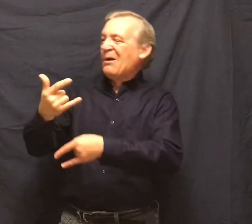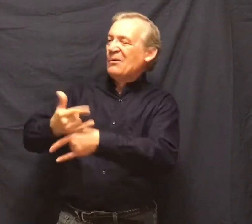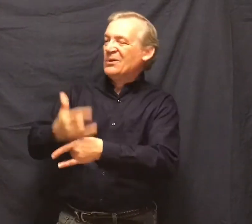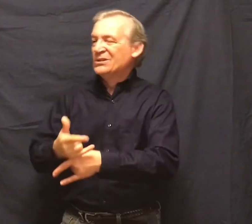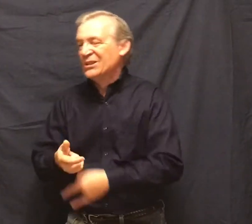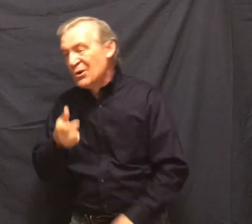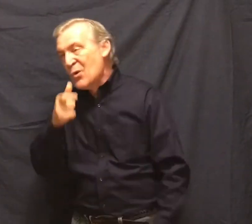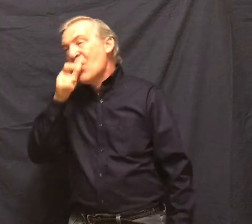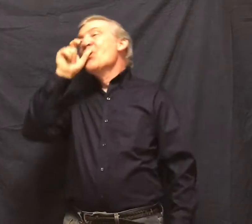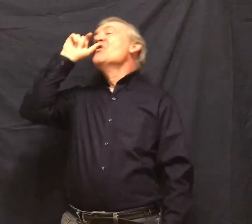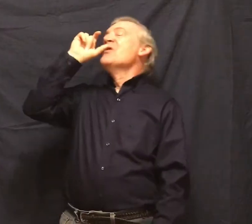guys.